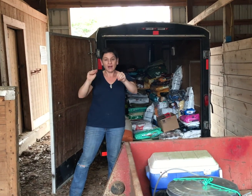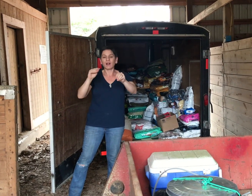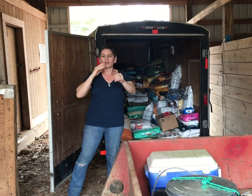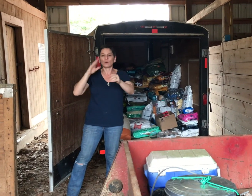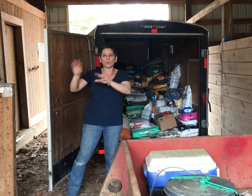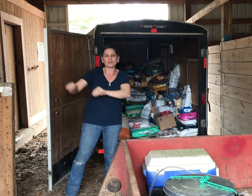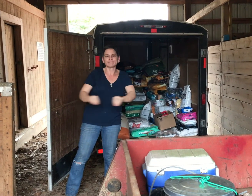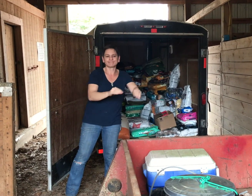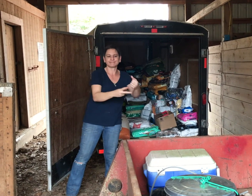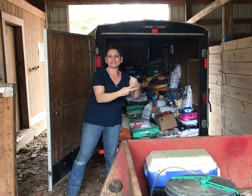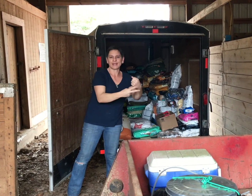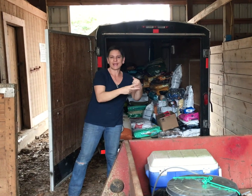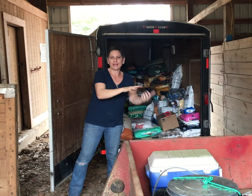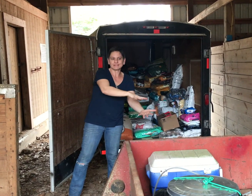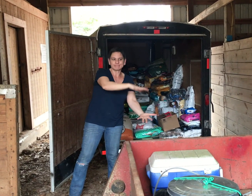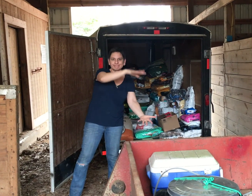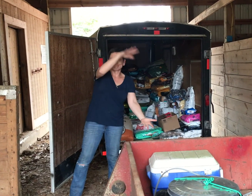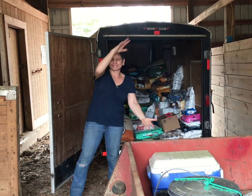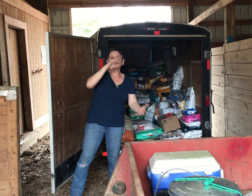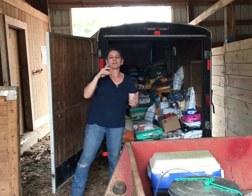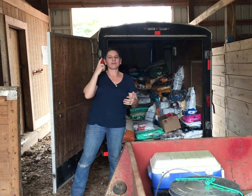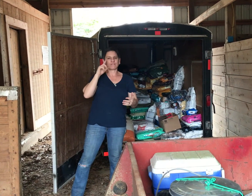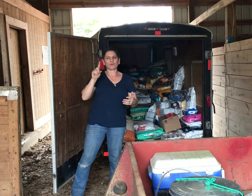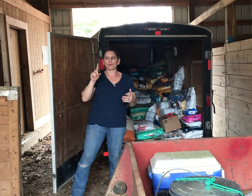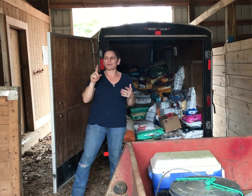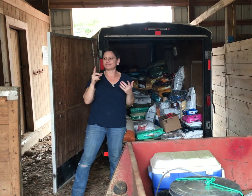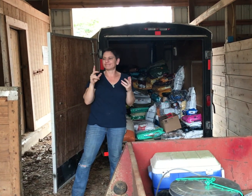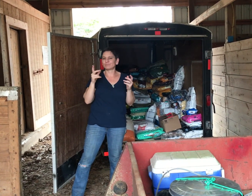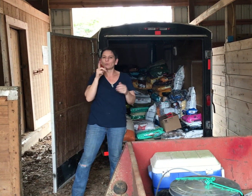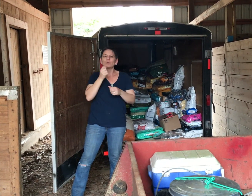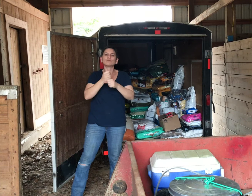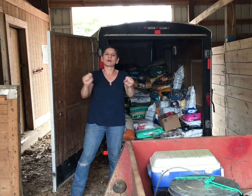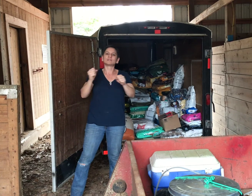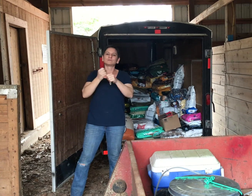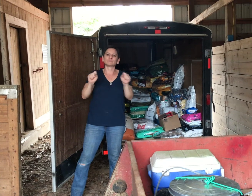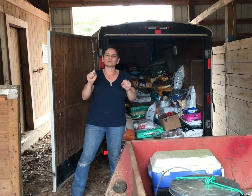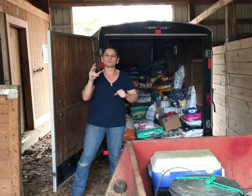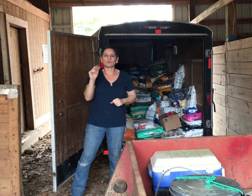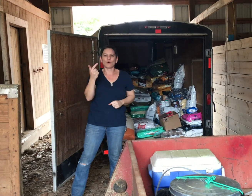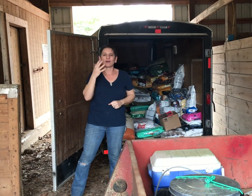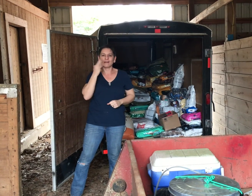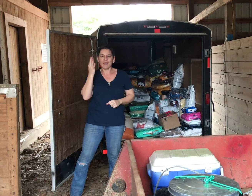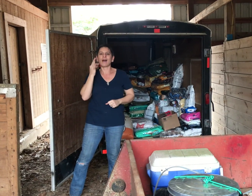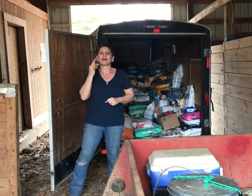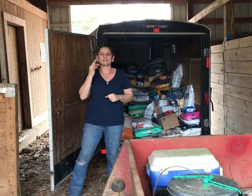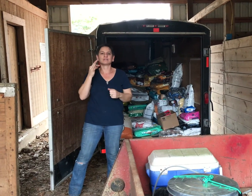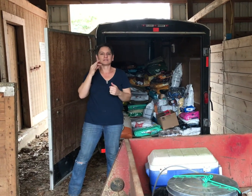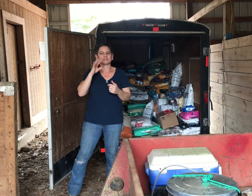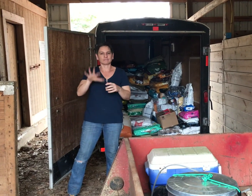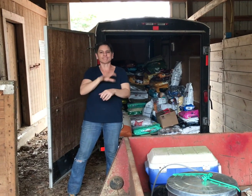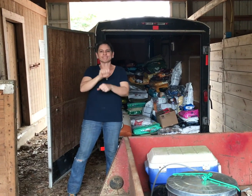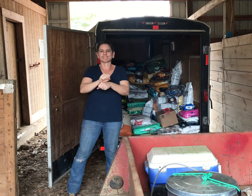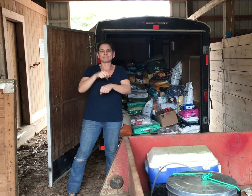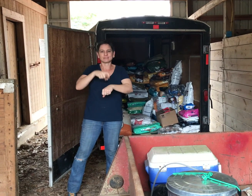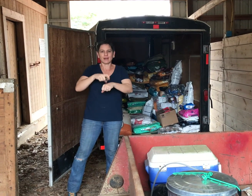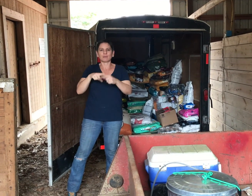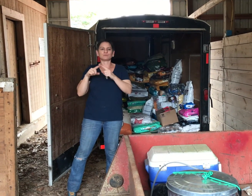hole poked in it and they're not able to sell it, they set those bags aside so that rescue organizations can